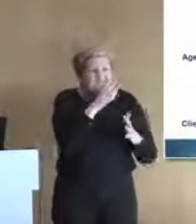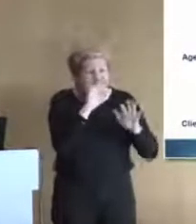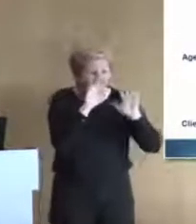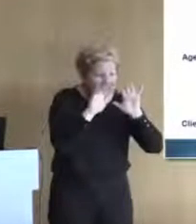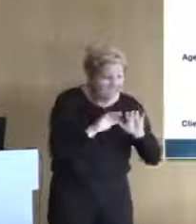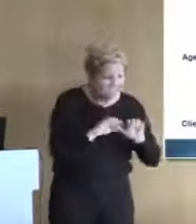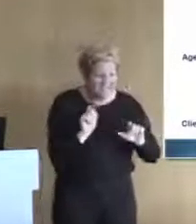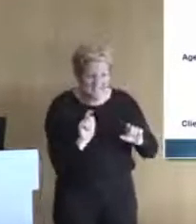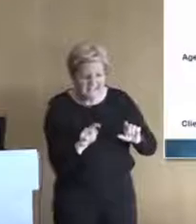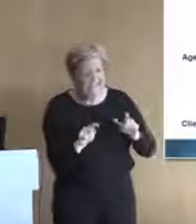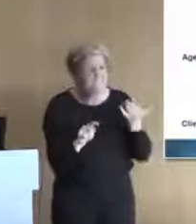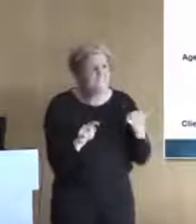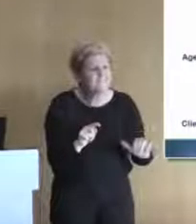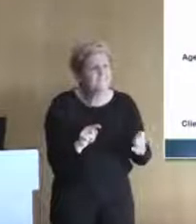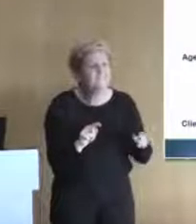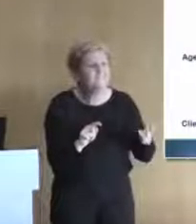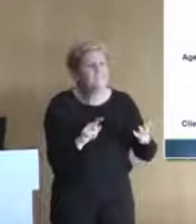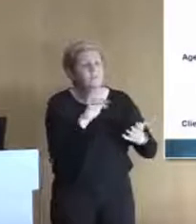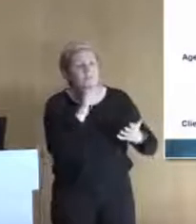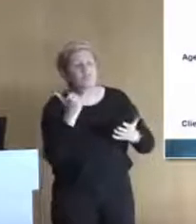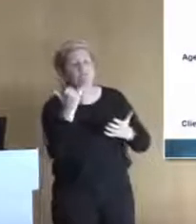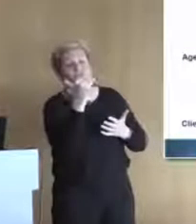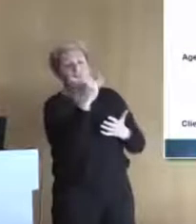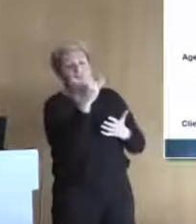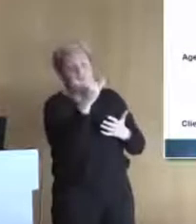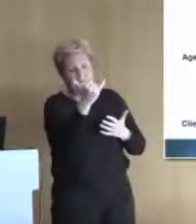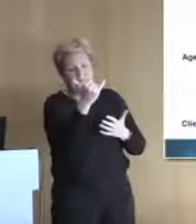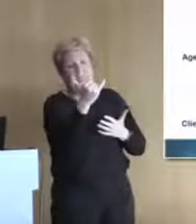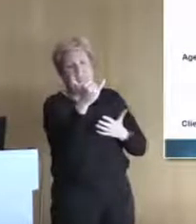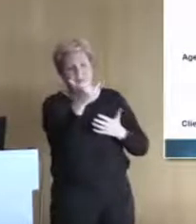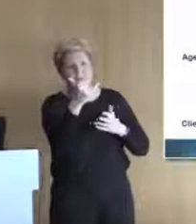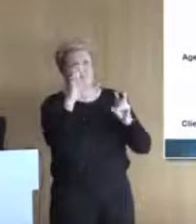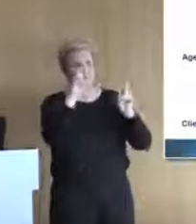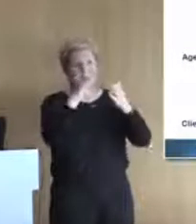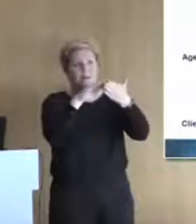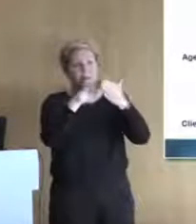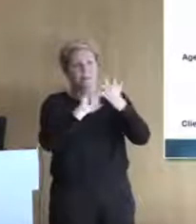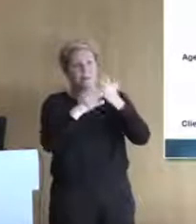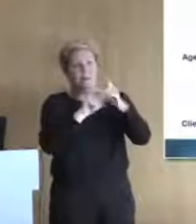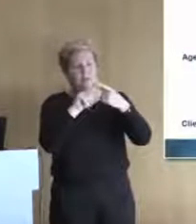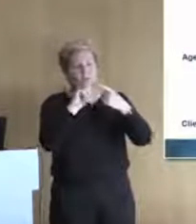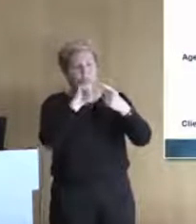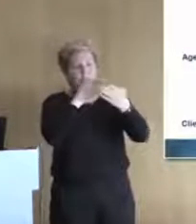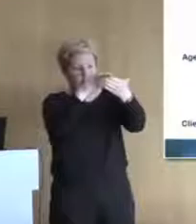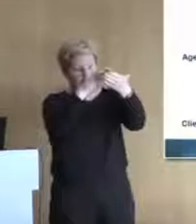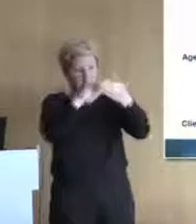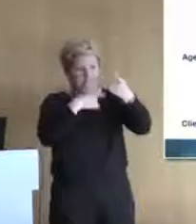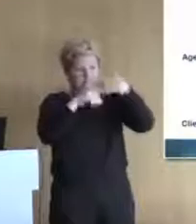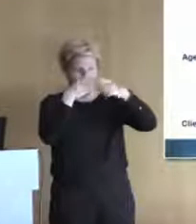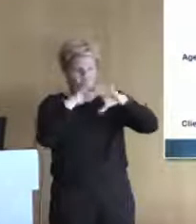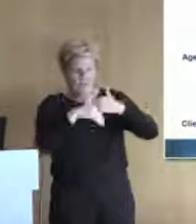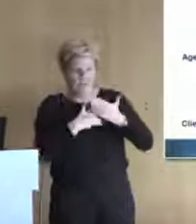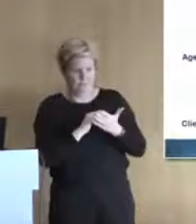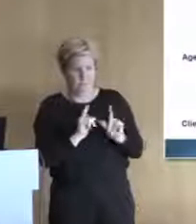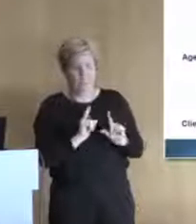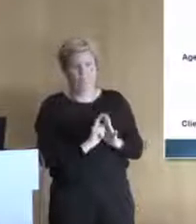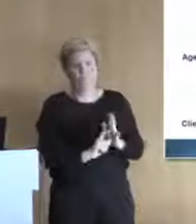a, and you're doing it online, there's actually a helpline. So if you say, I can't work out how